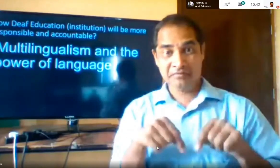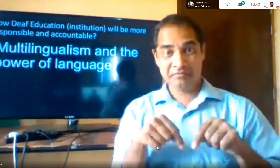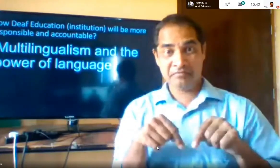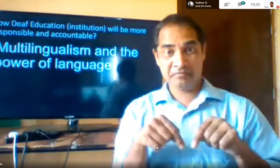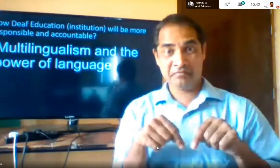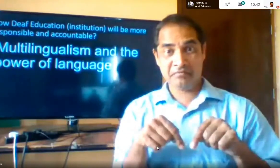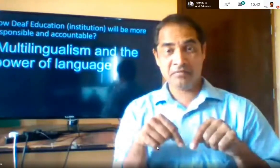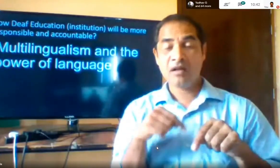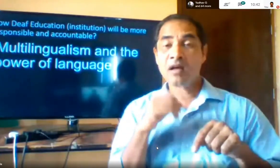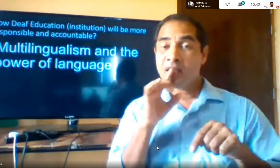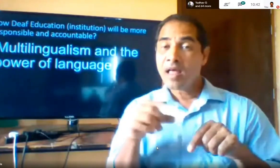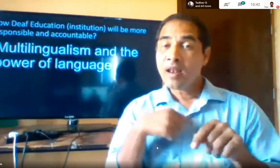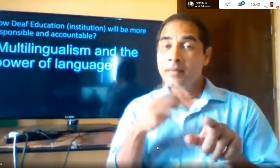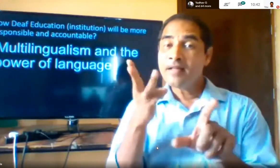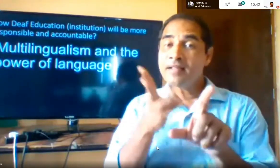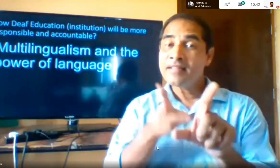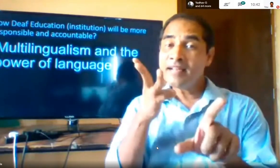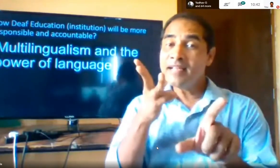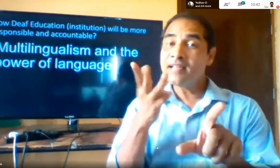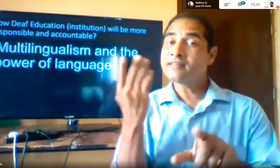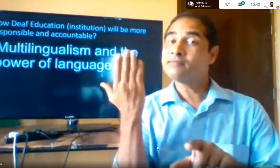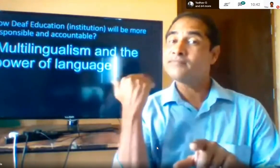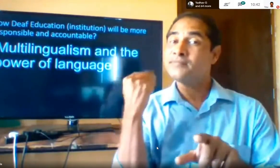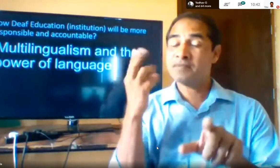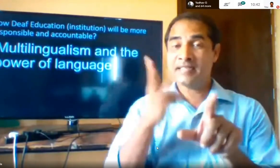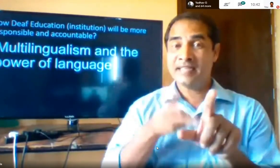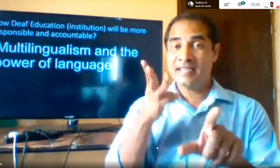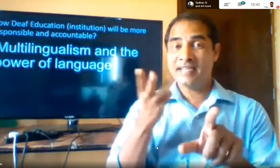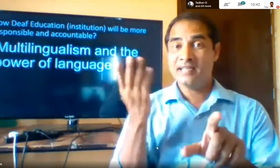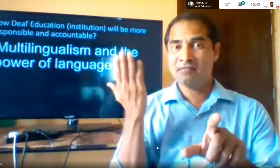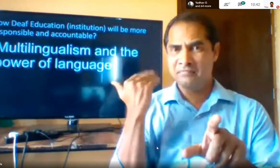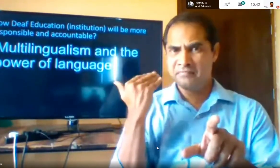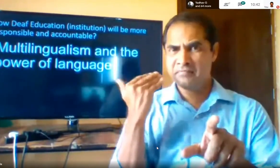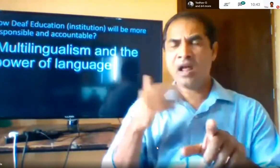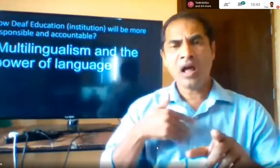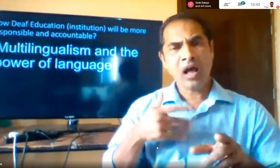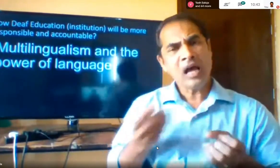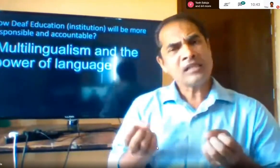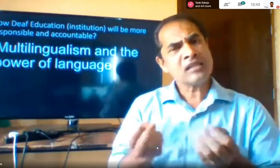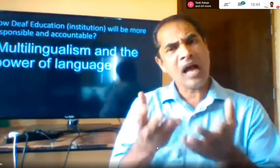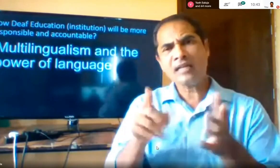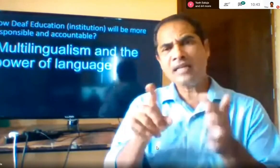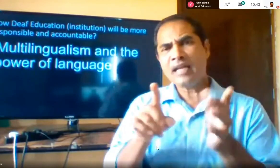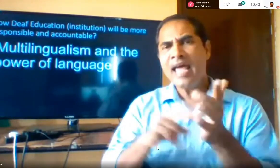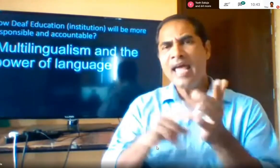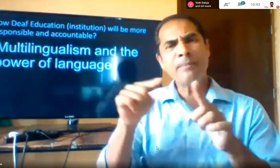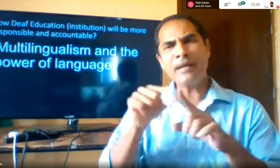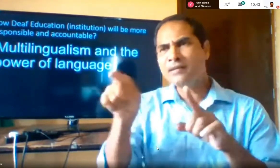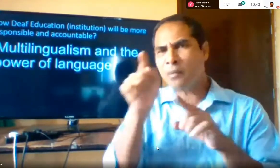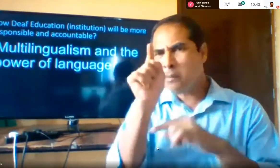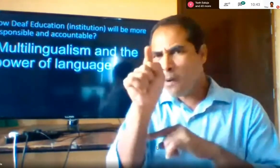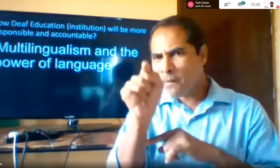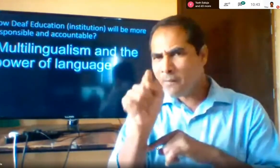In Happy Hands schools, school for the deaf, for the past 3 years,